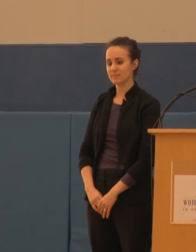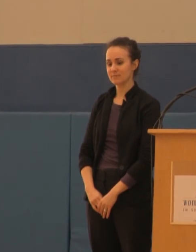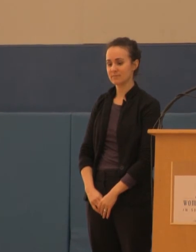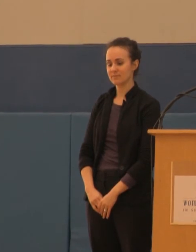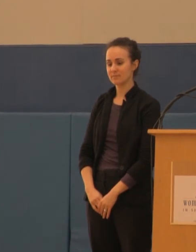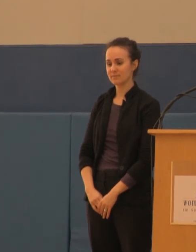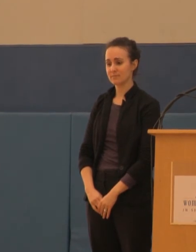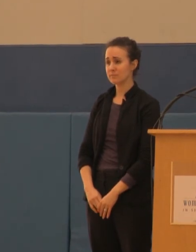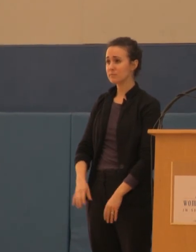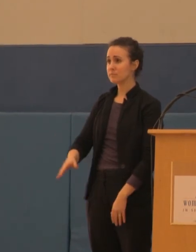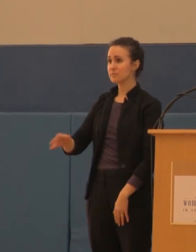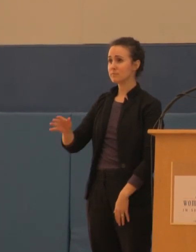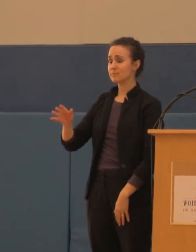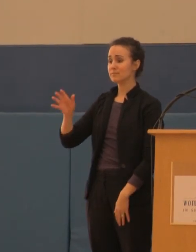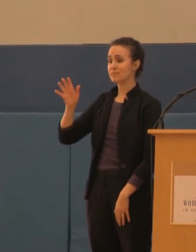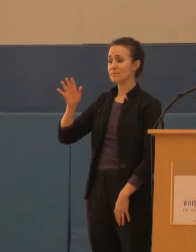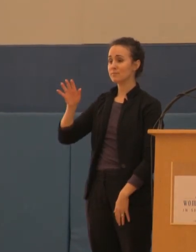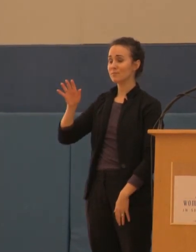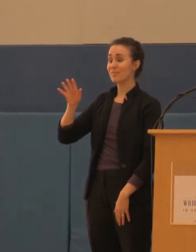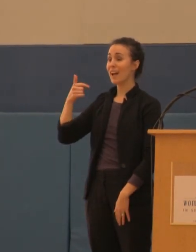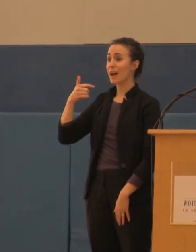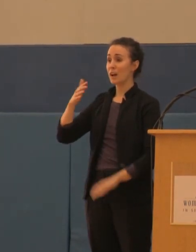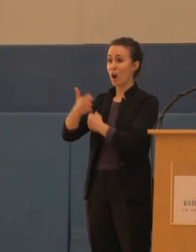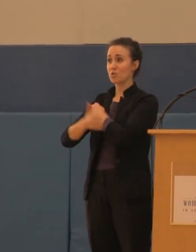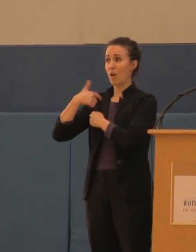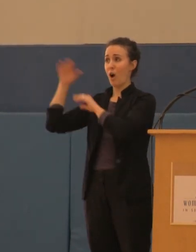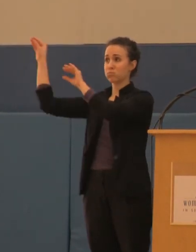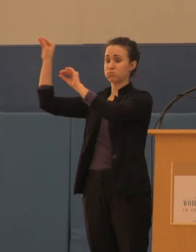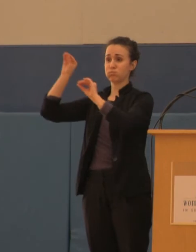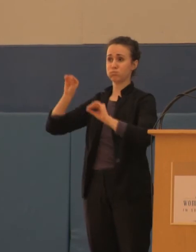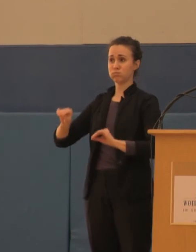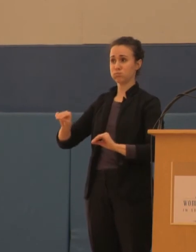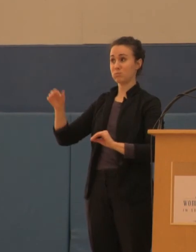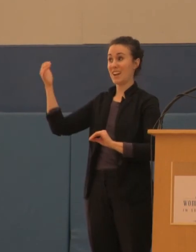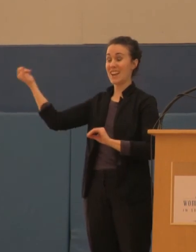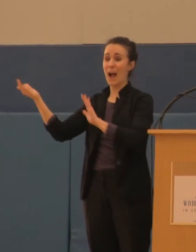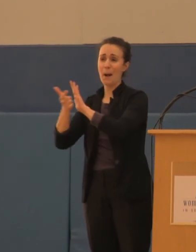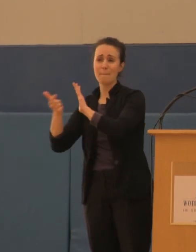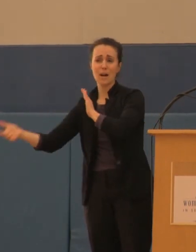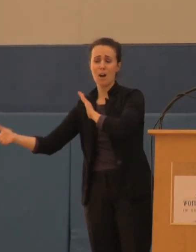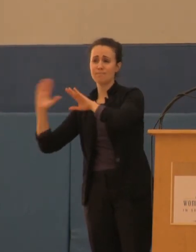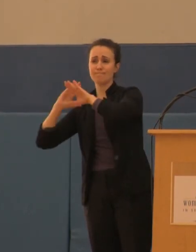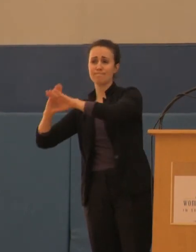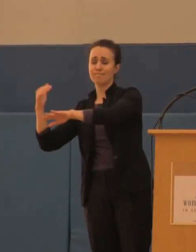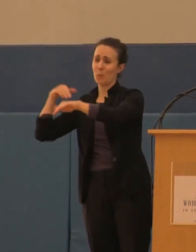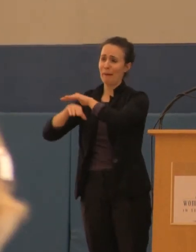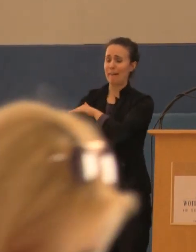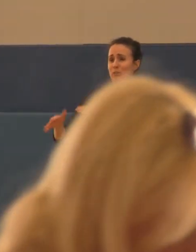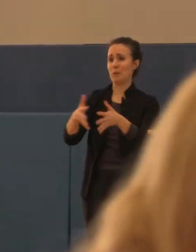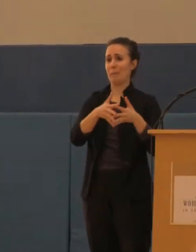I immigrated from one of the 6 nations that currently is banned from entering this